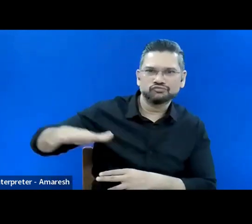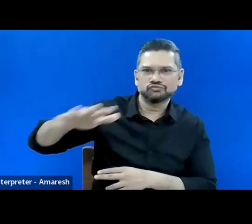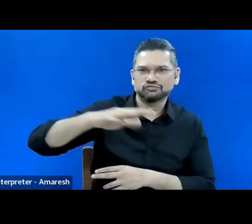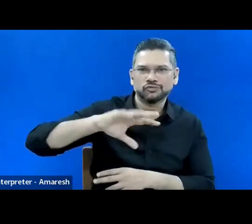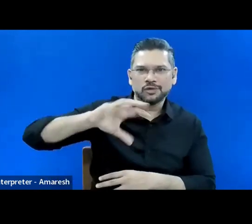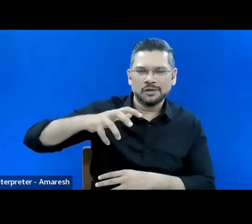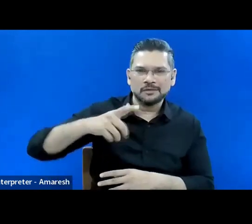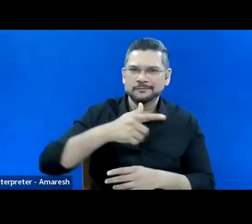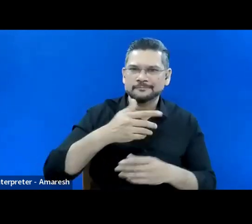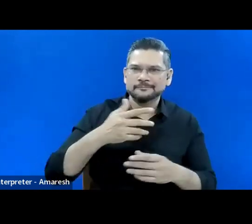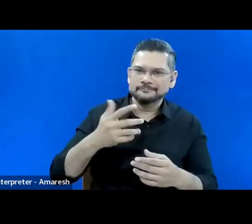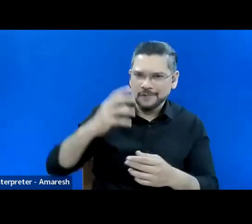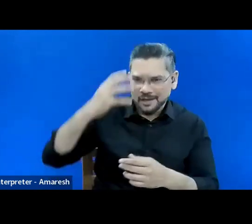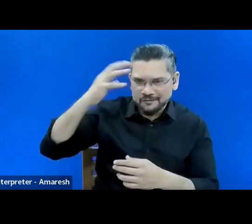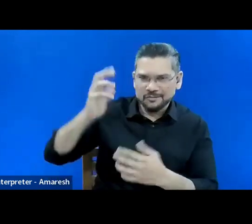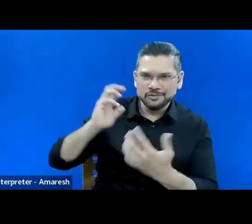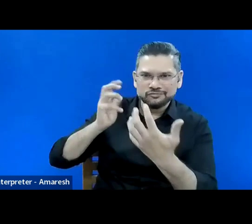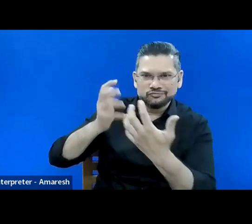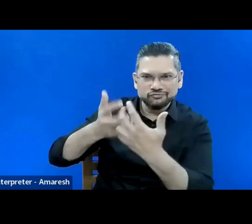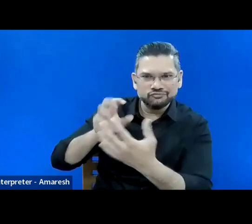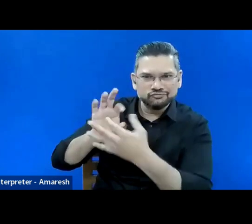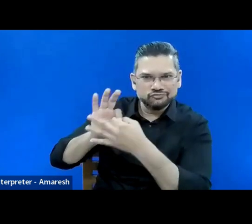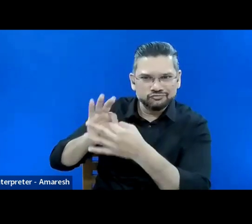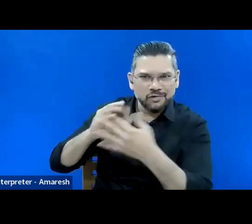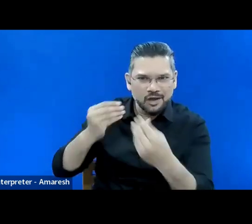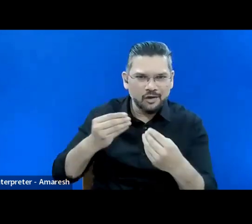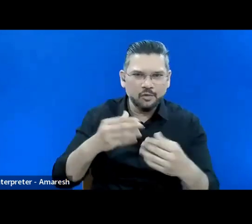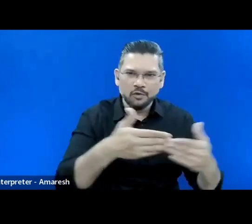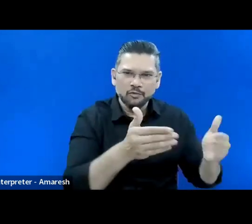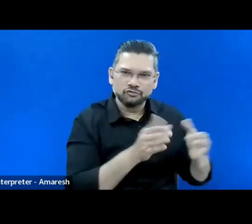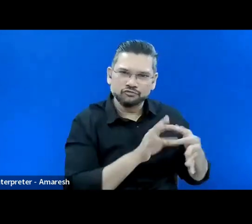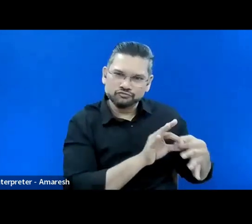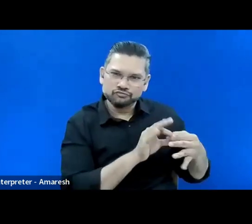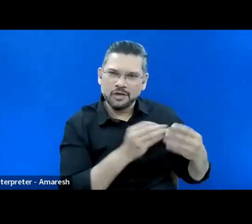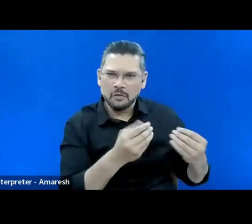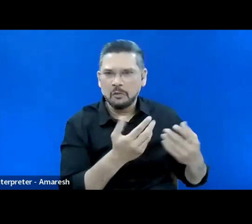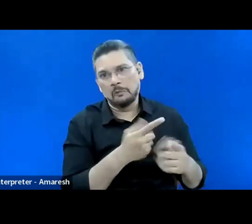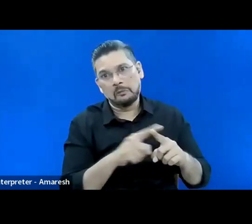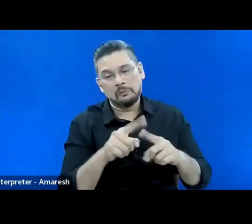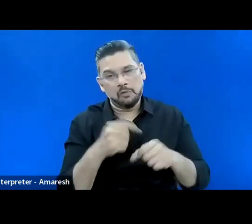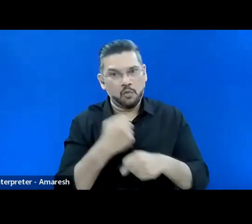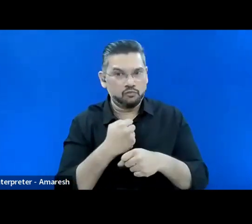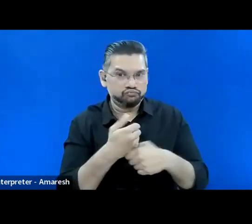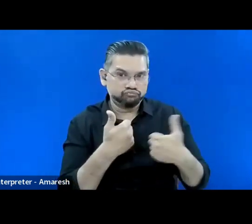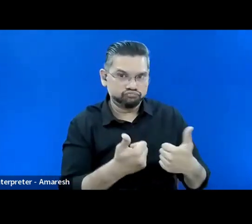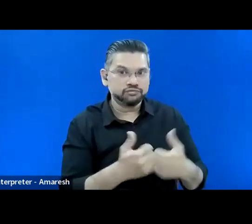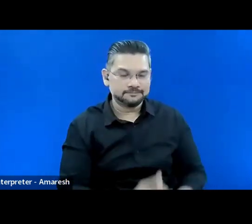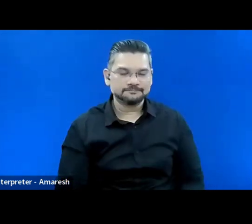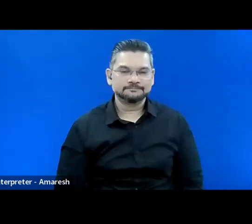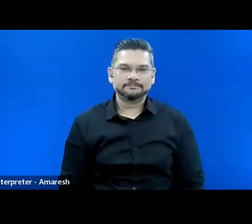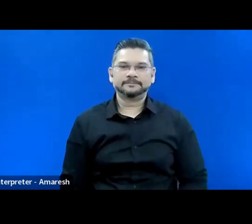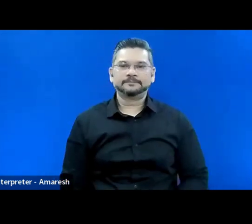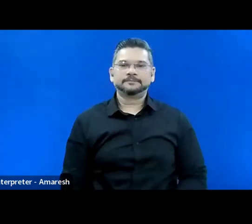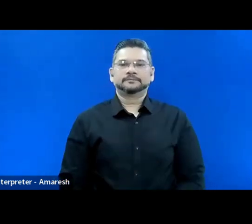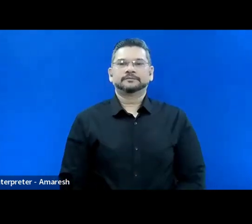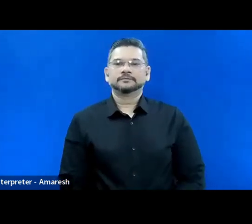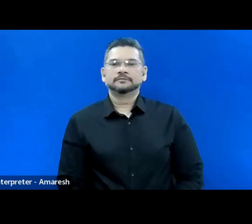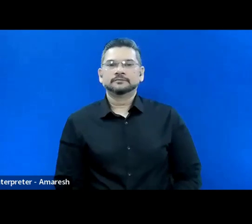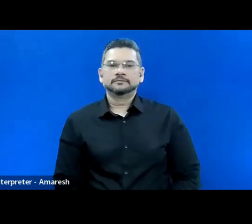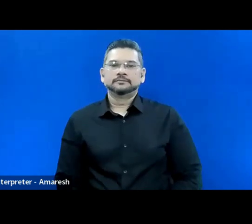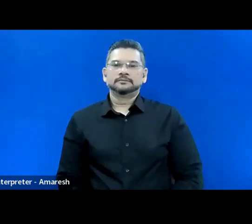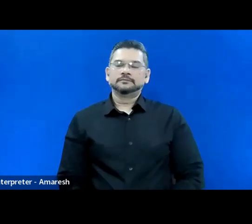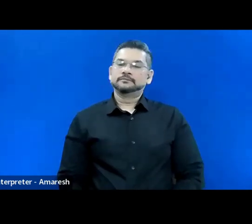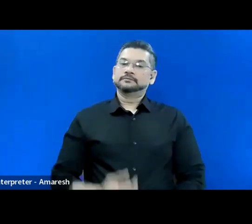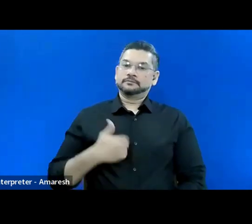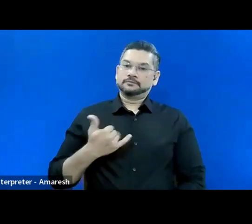how they engage at the community. So we will take note of this as well. And now we'll move to the